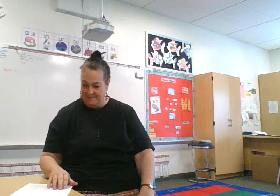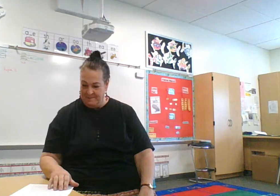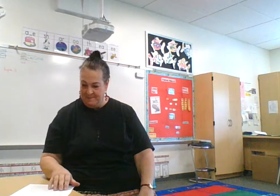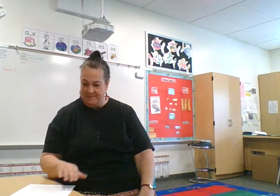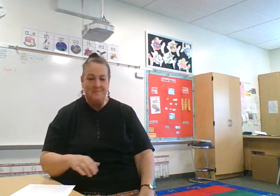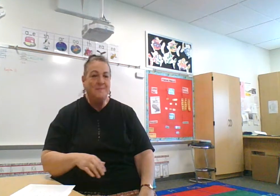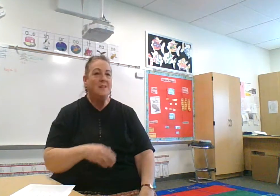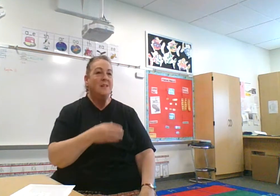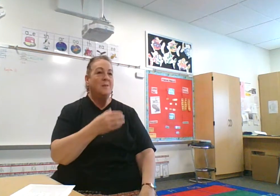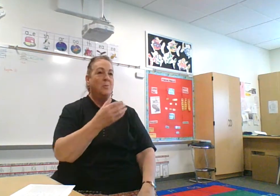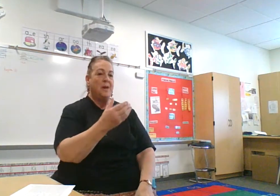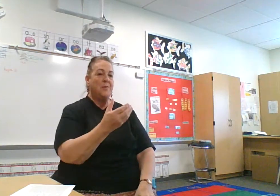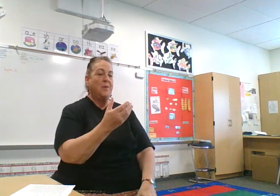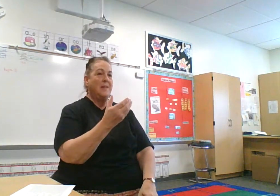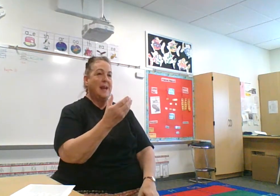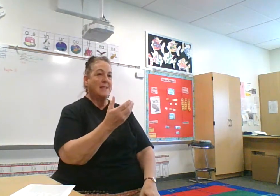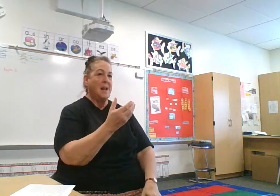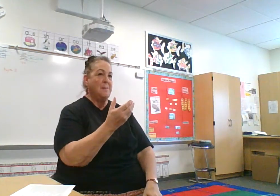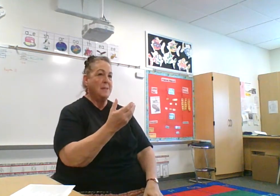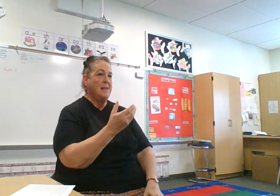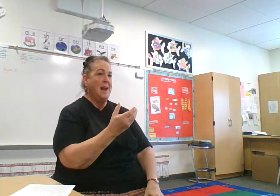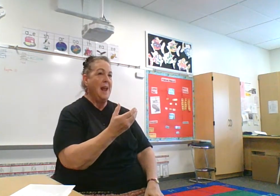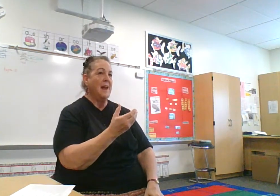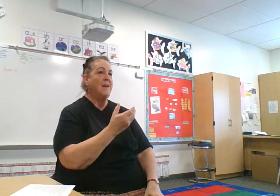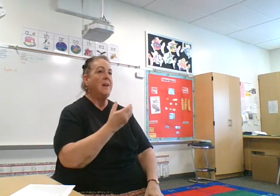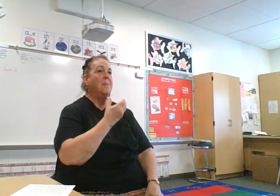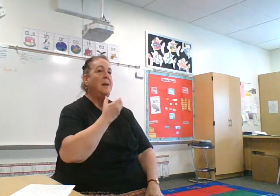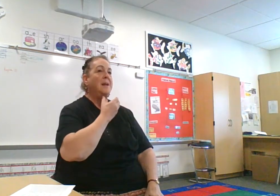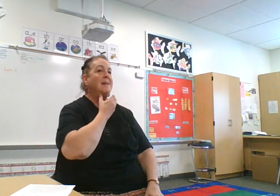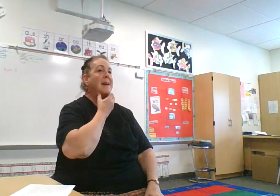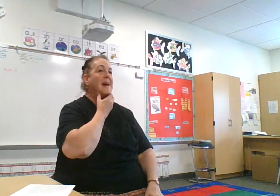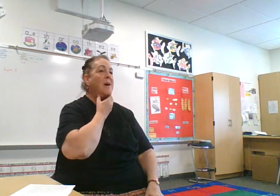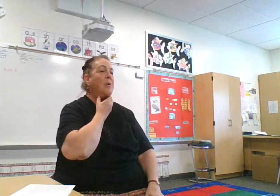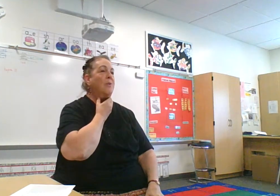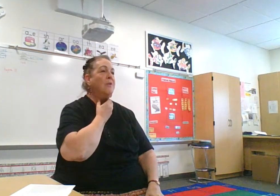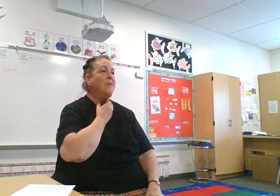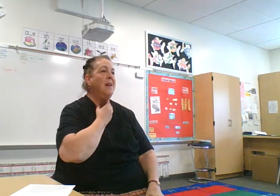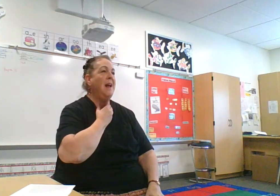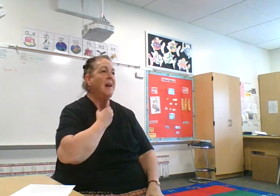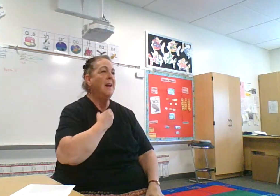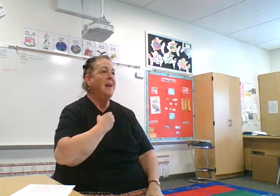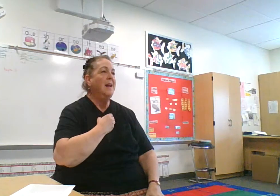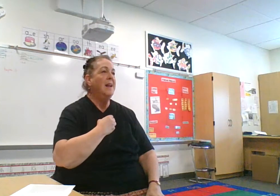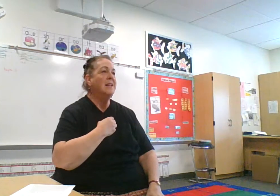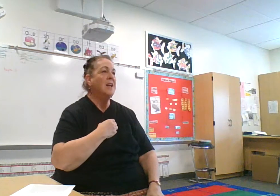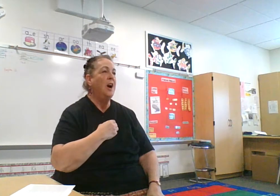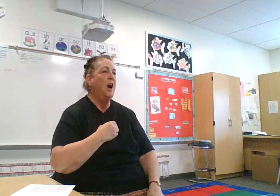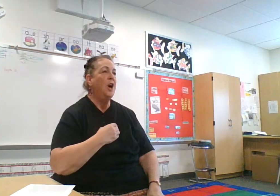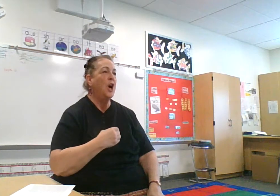Food. With that same C hand coming down your neck is